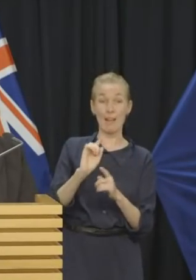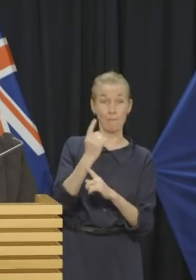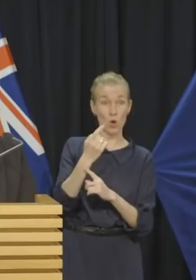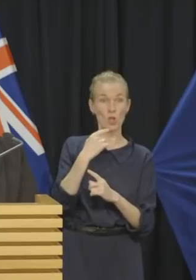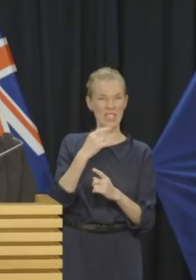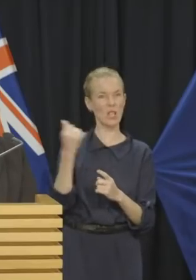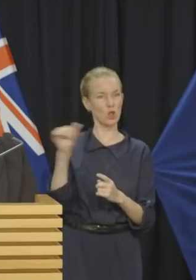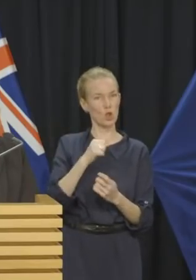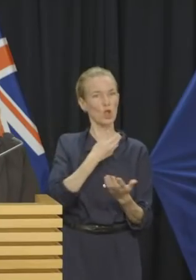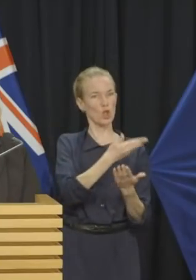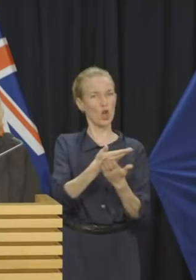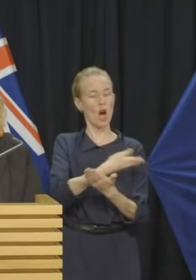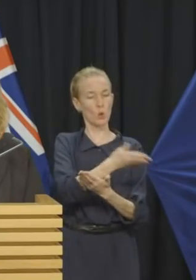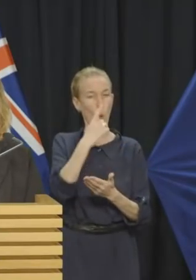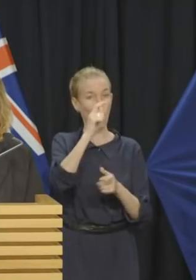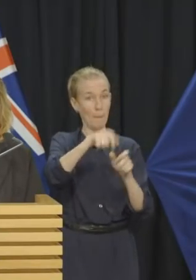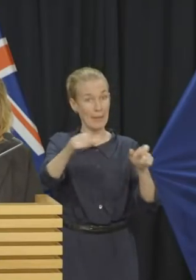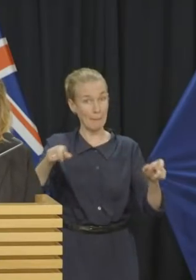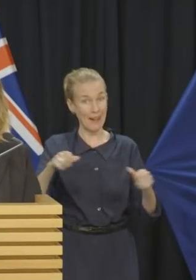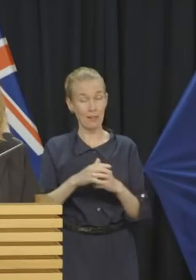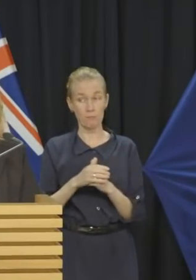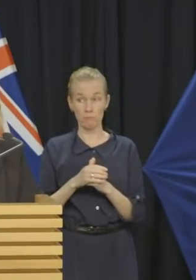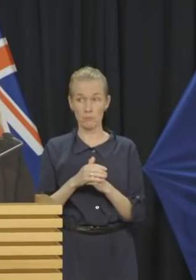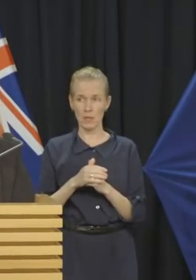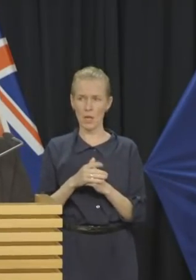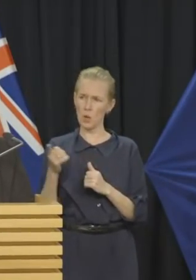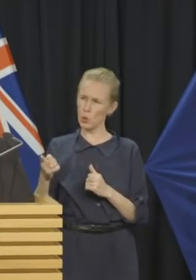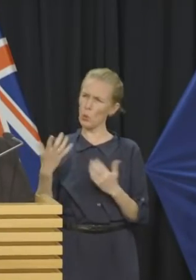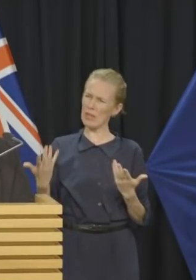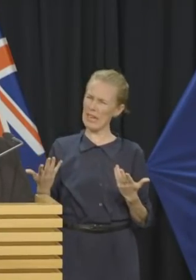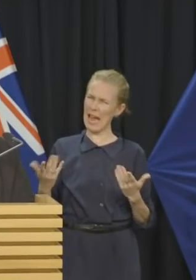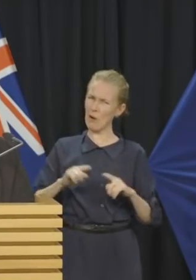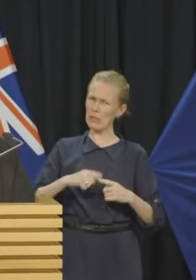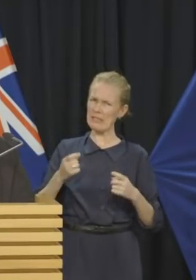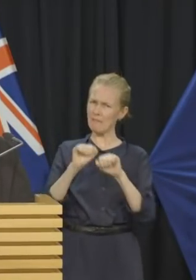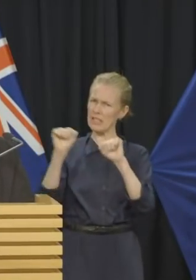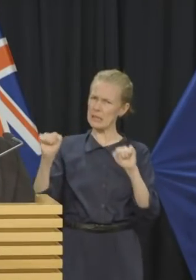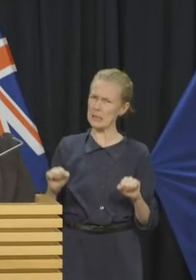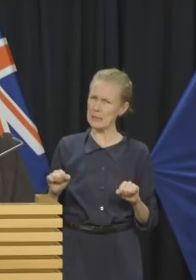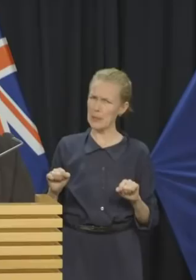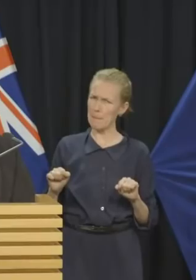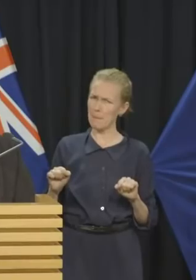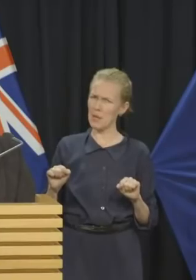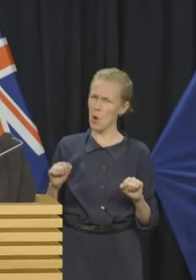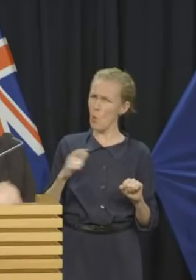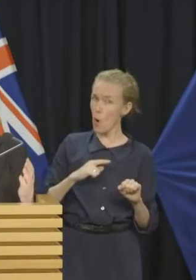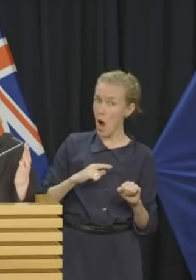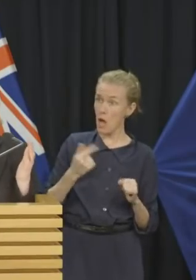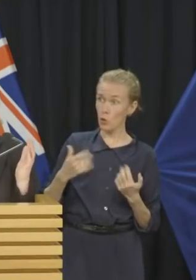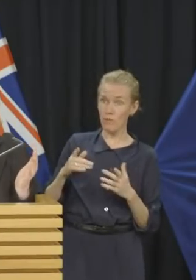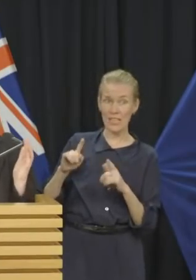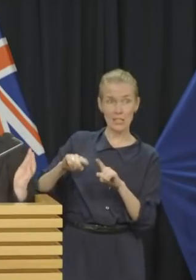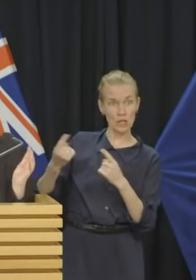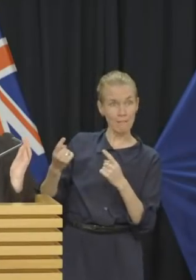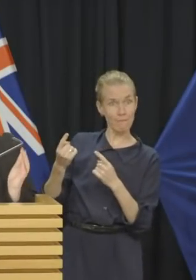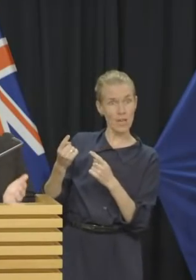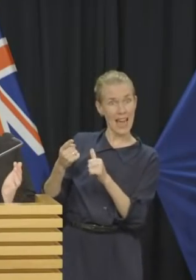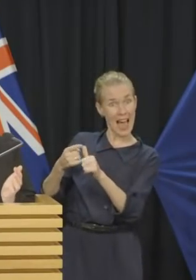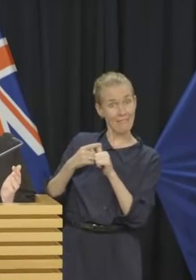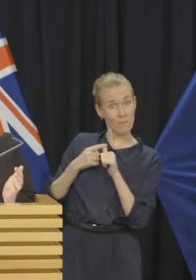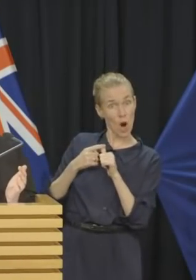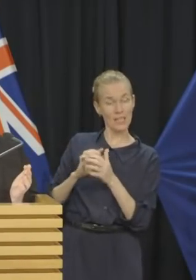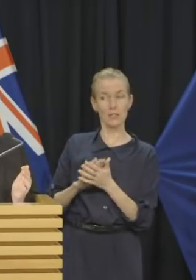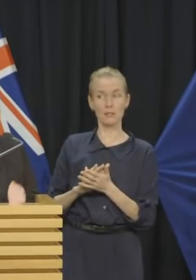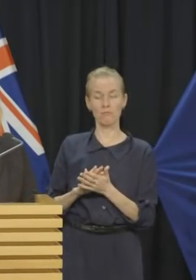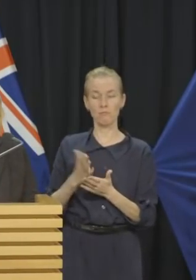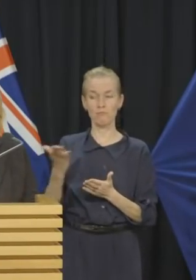very closely with Crown Law around what we could do. One of the things is that there is a continuum of